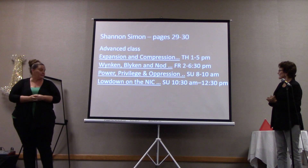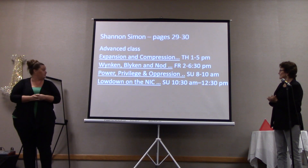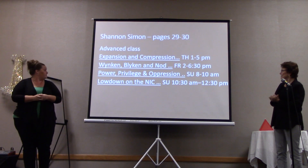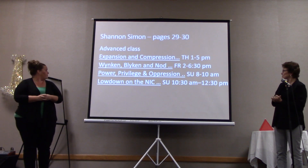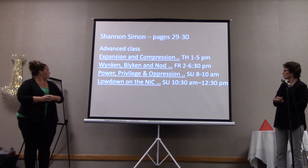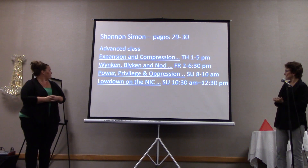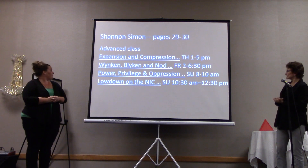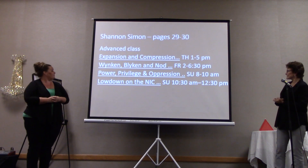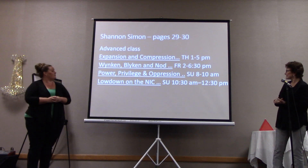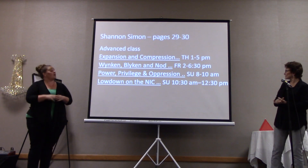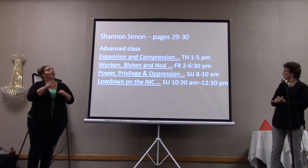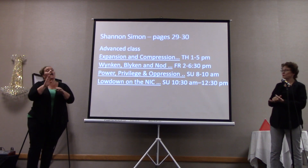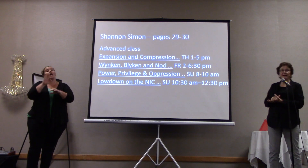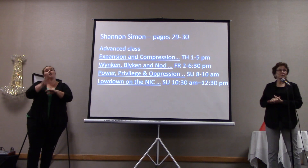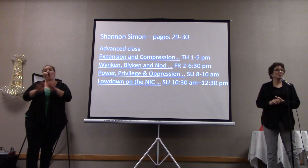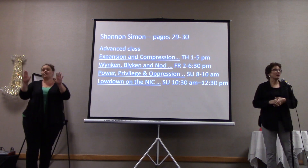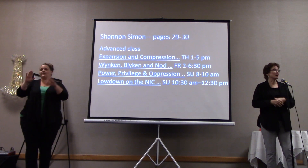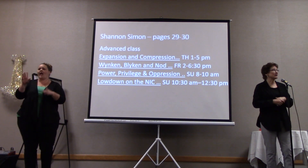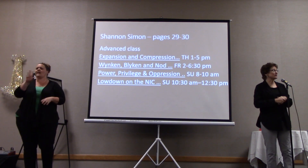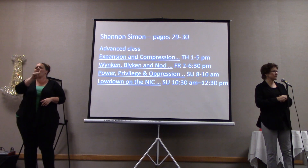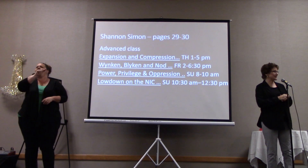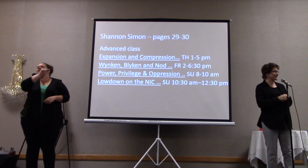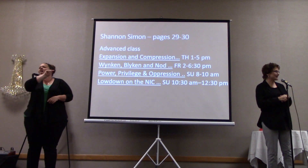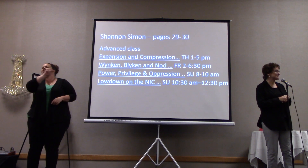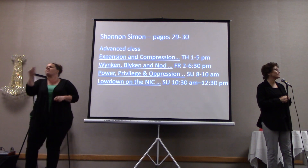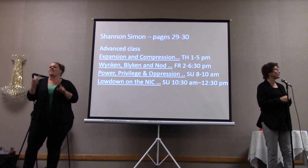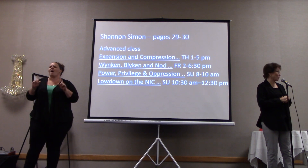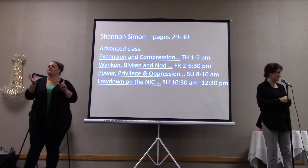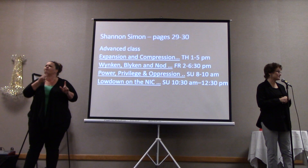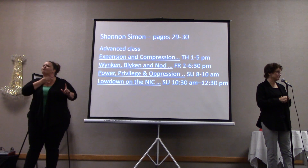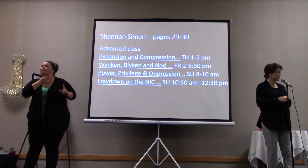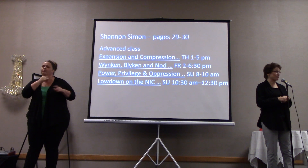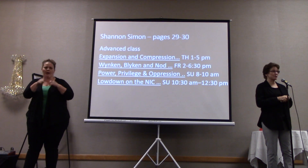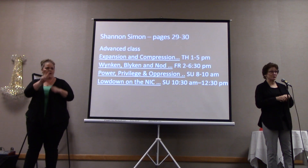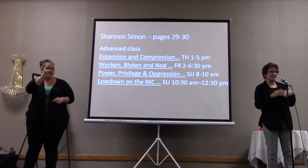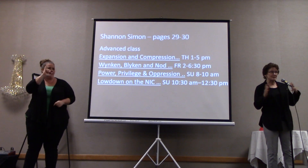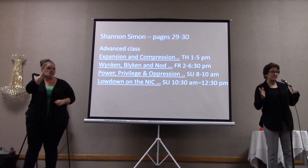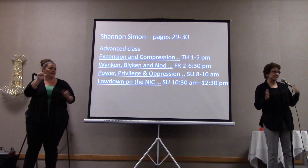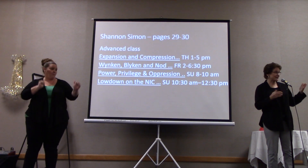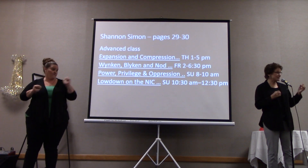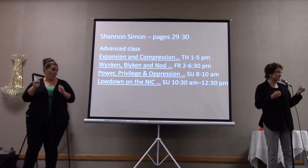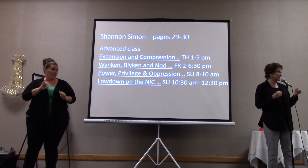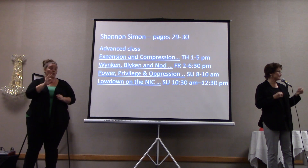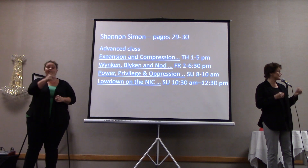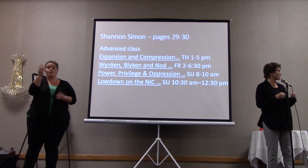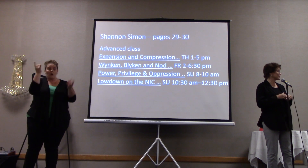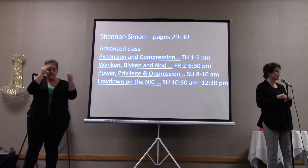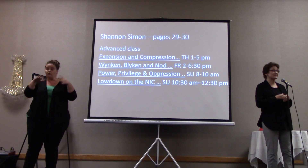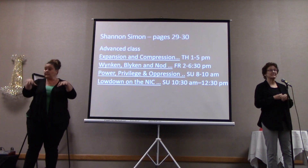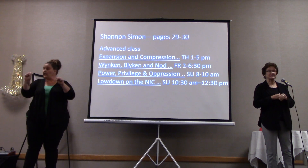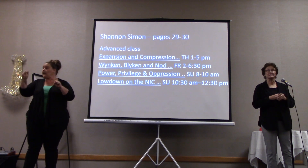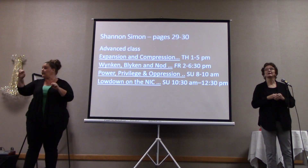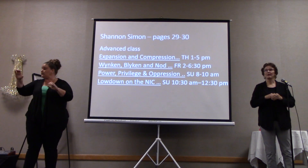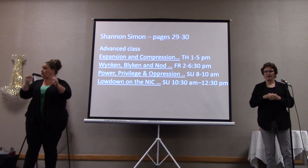And then also on Sunday, the lowdown on the NIC performance. So if you're thinking about taking the NIC